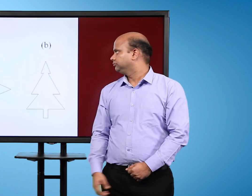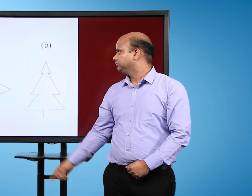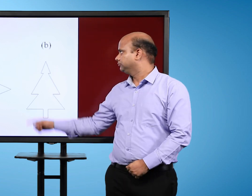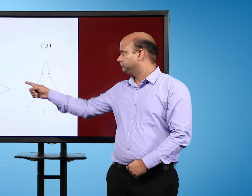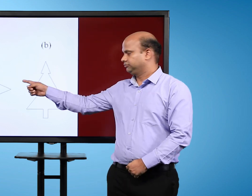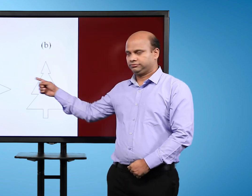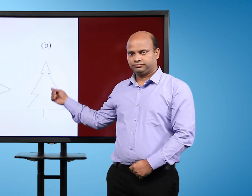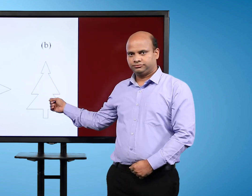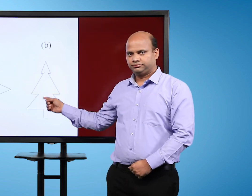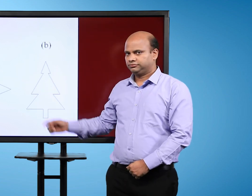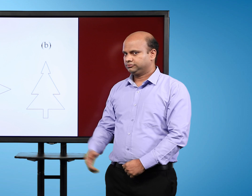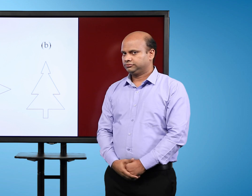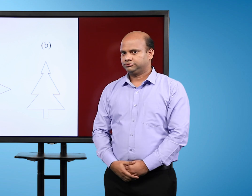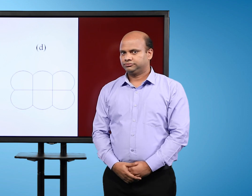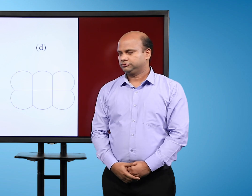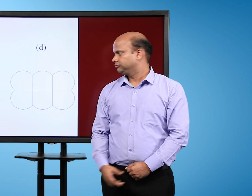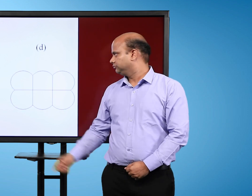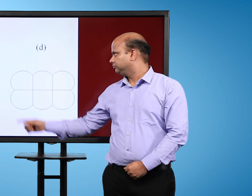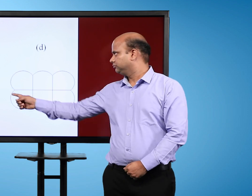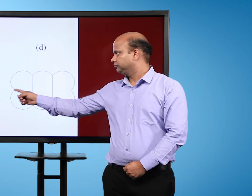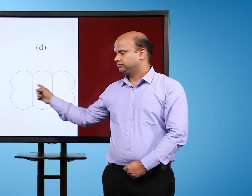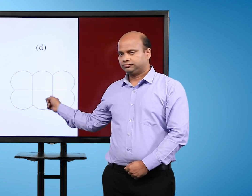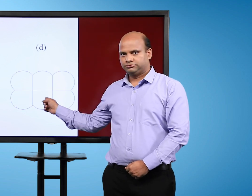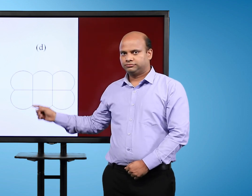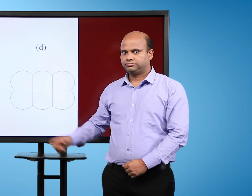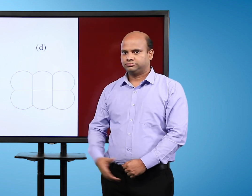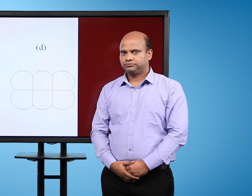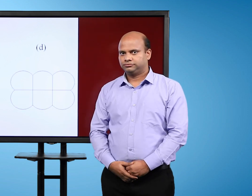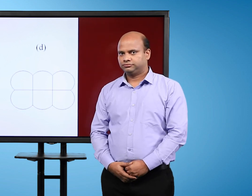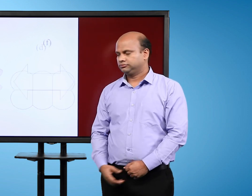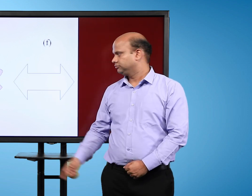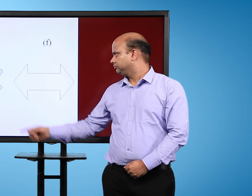We have 6 different shapes given here: A, B, C, D, E, F.